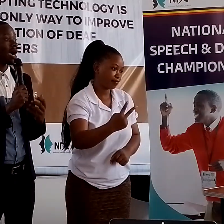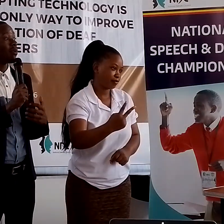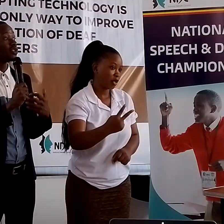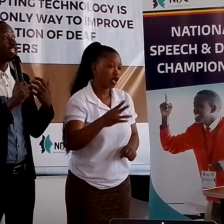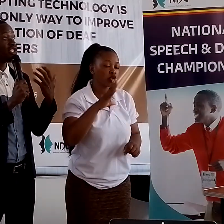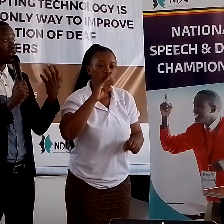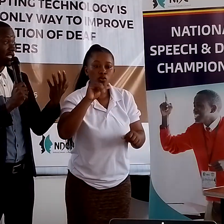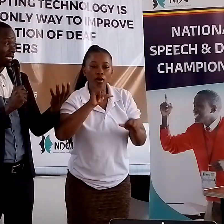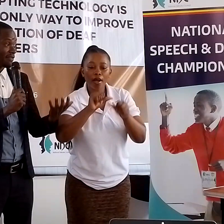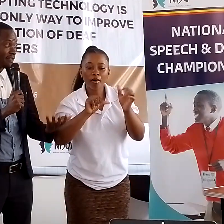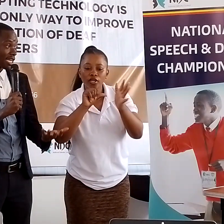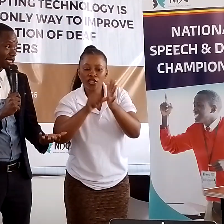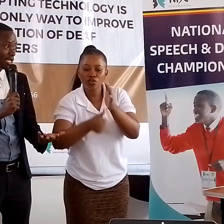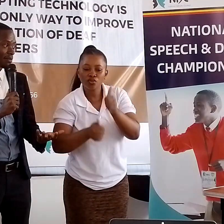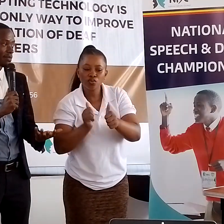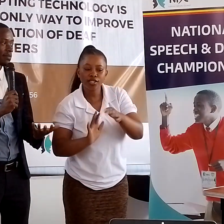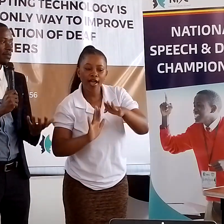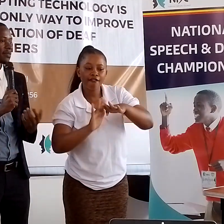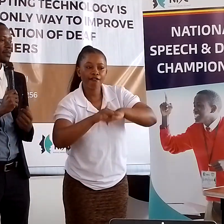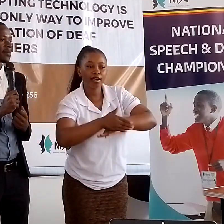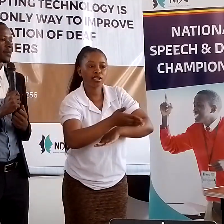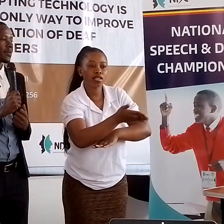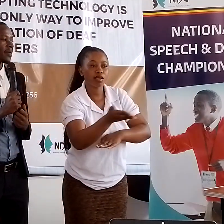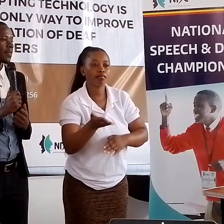to talk about issues that affect them,